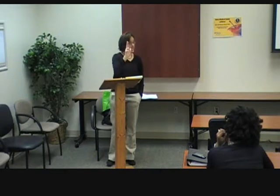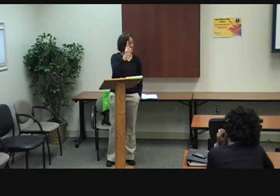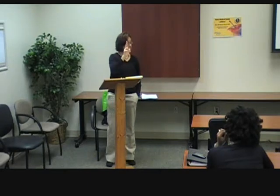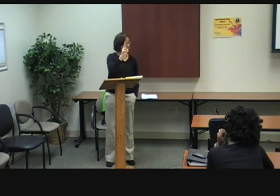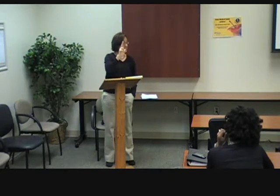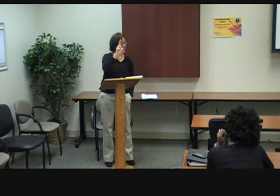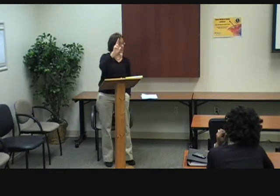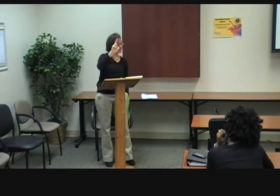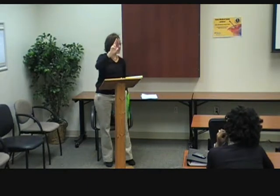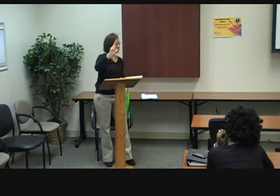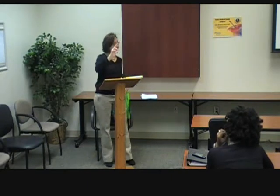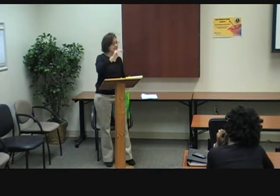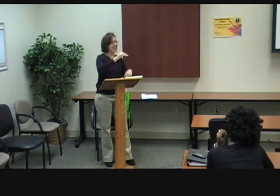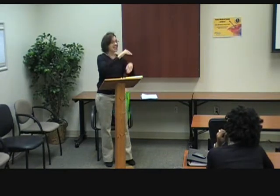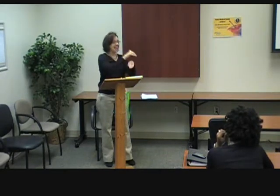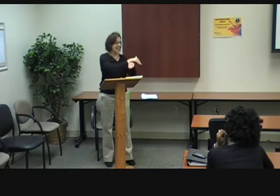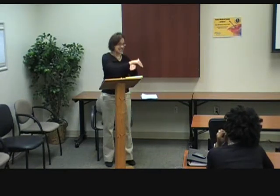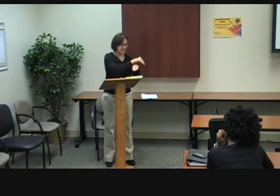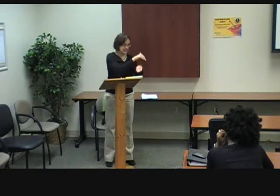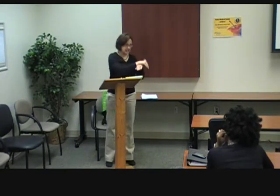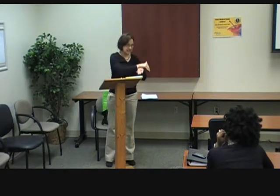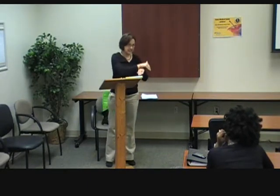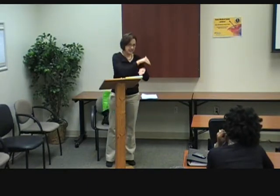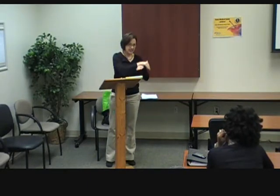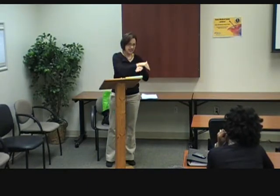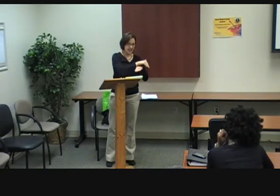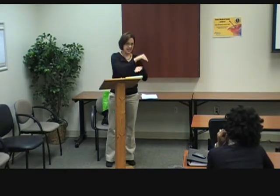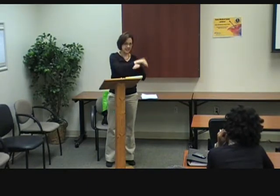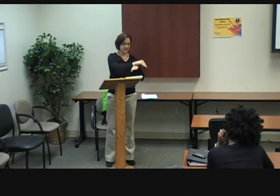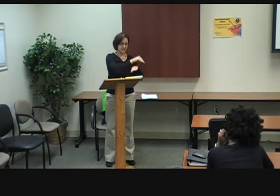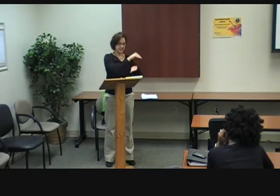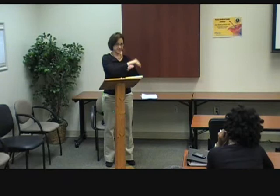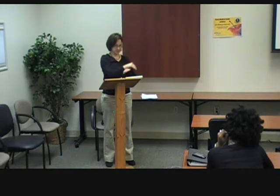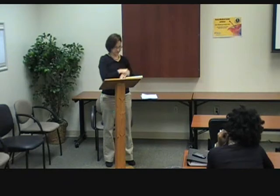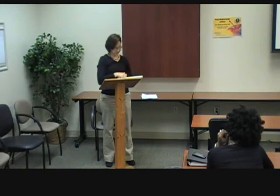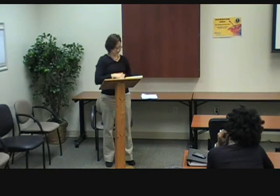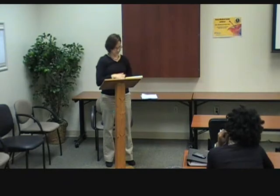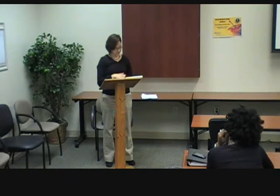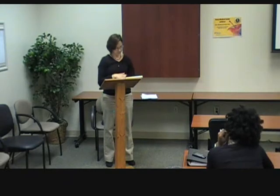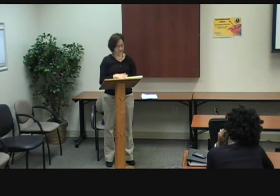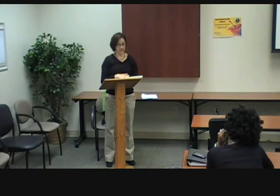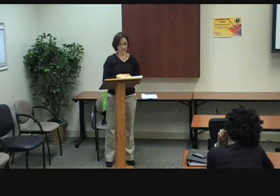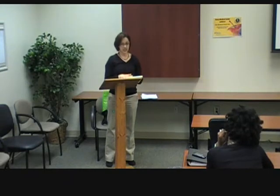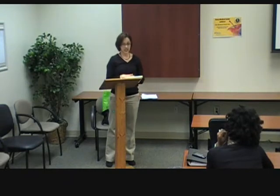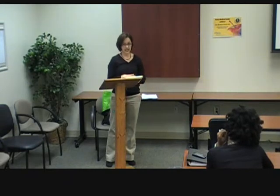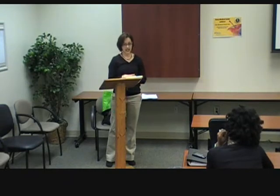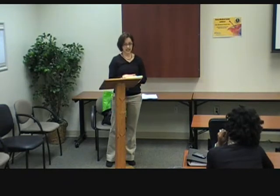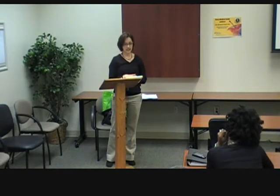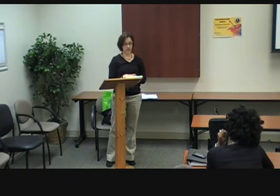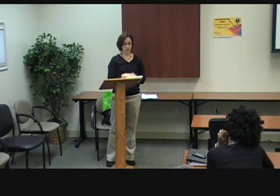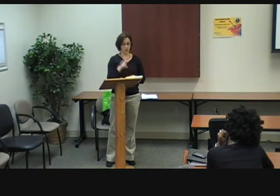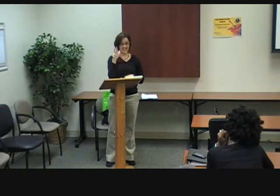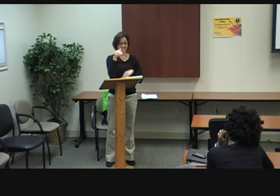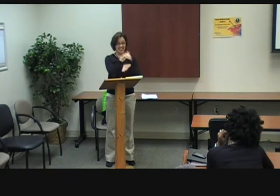3, night. Night. Did you get that? Number 3 is